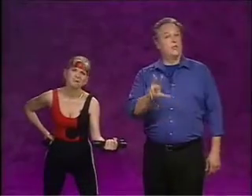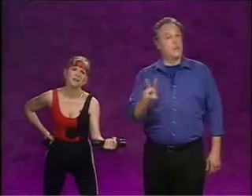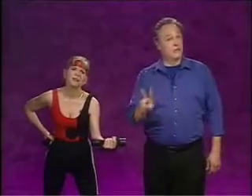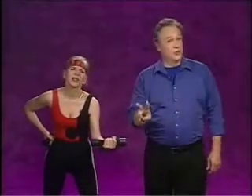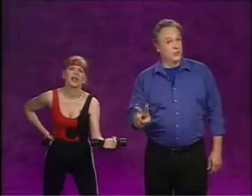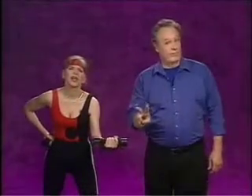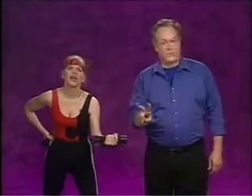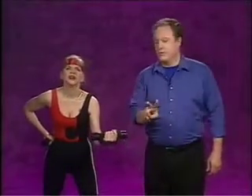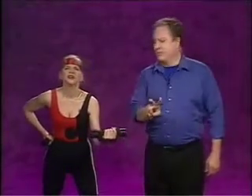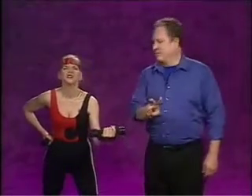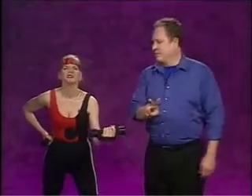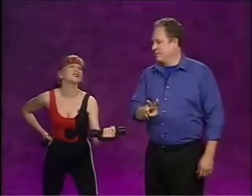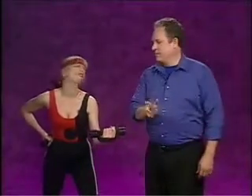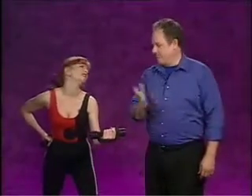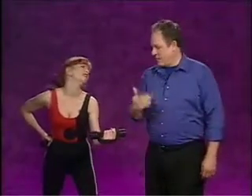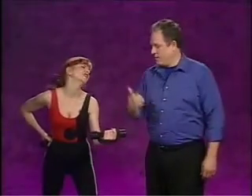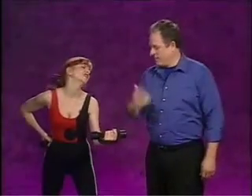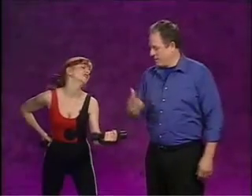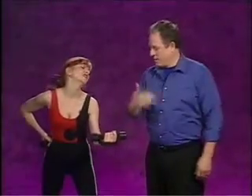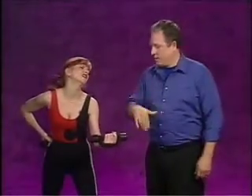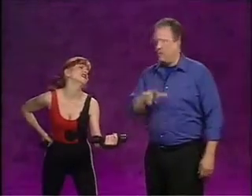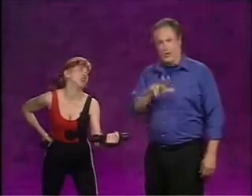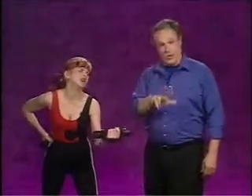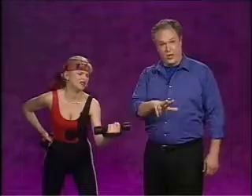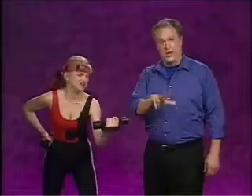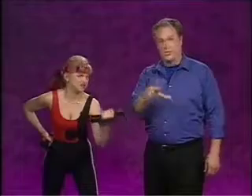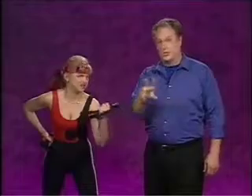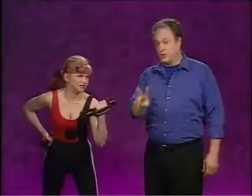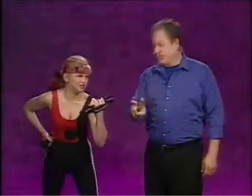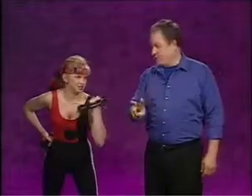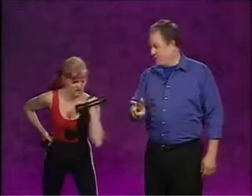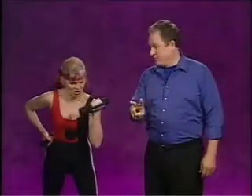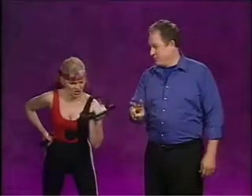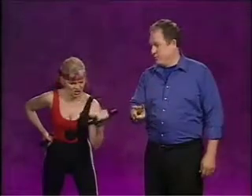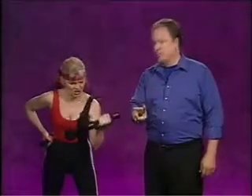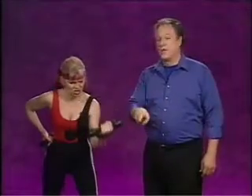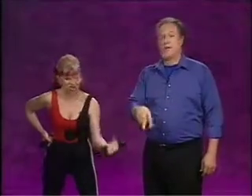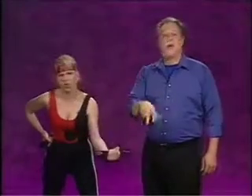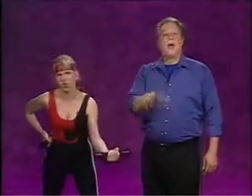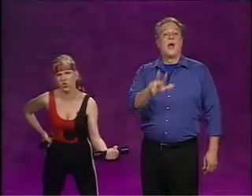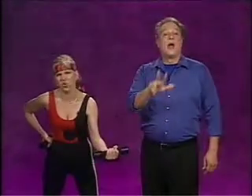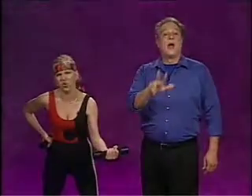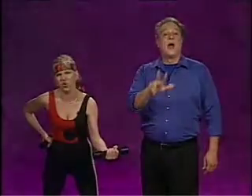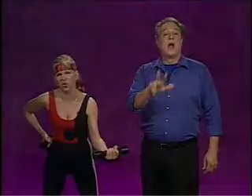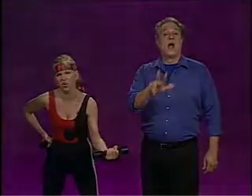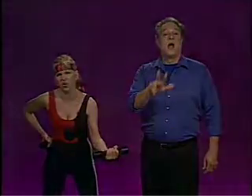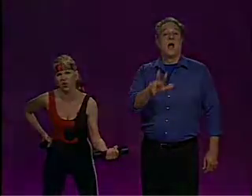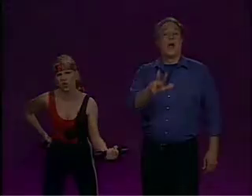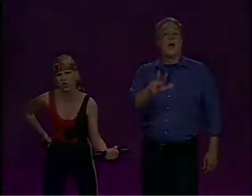32. Come on, come on. 32. 32.